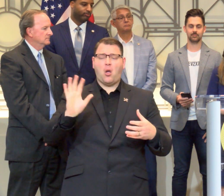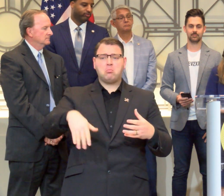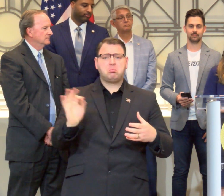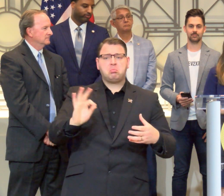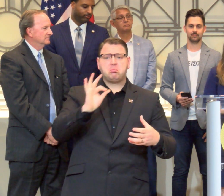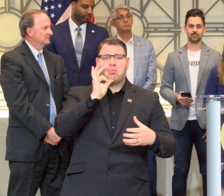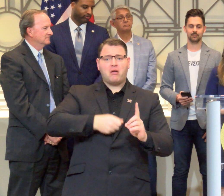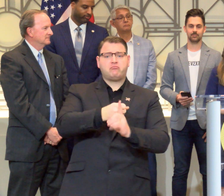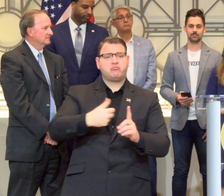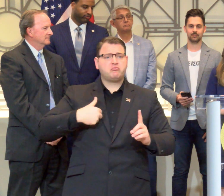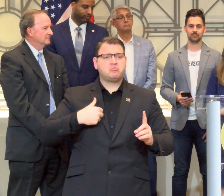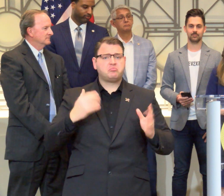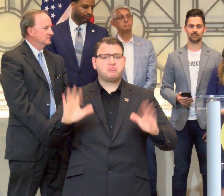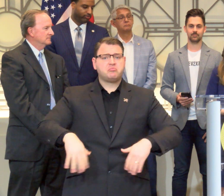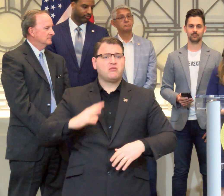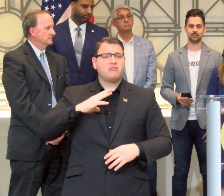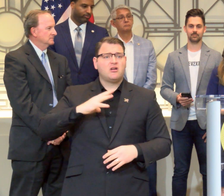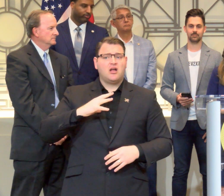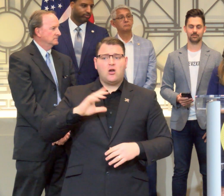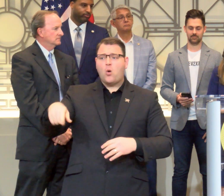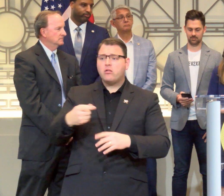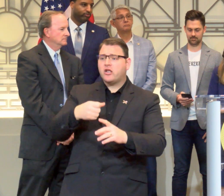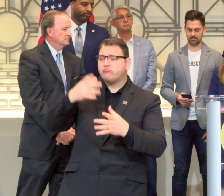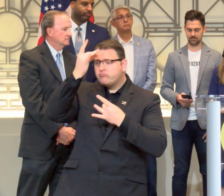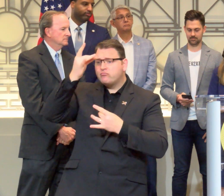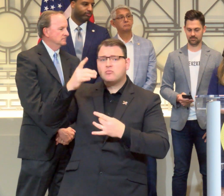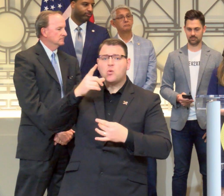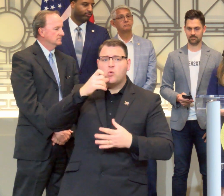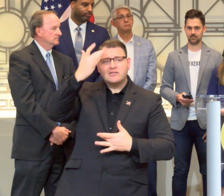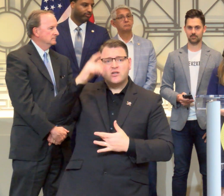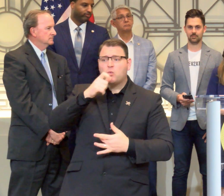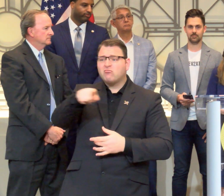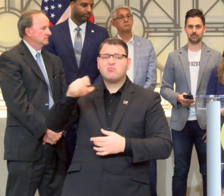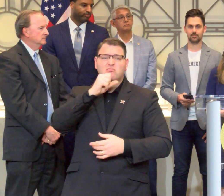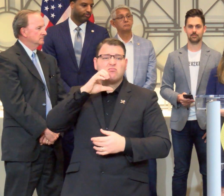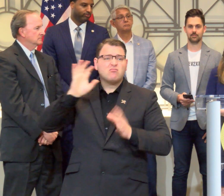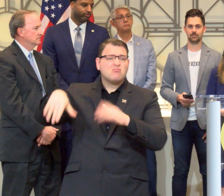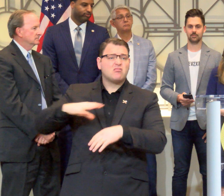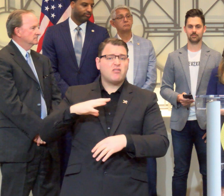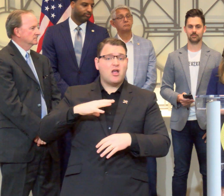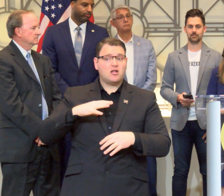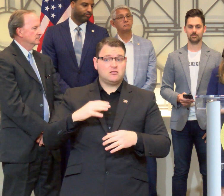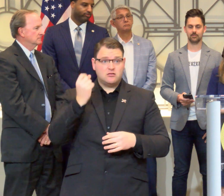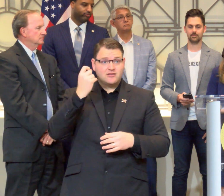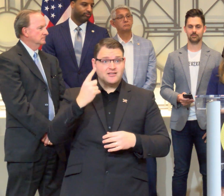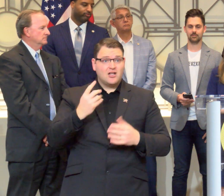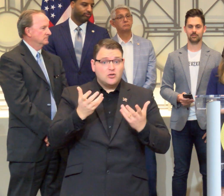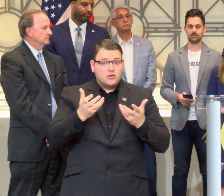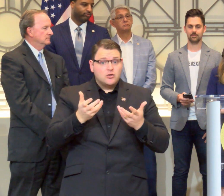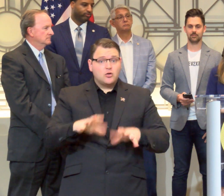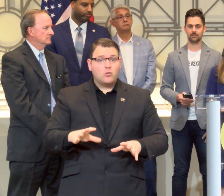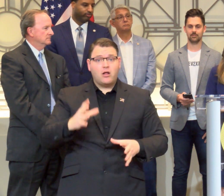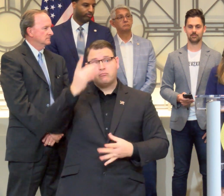people, but we're starting to see that that might not be the case. And whether this impacts you directly or not, you don't want to be the person to give this to the people